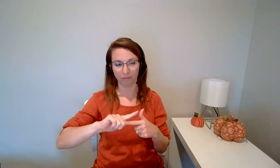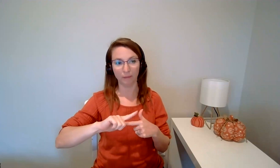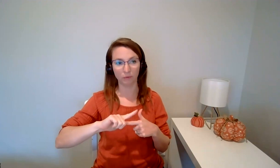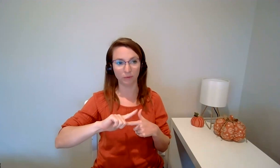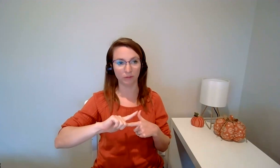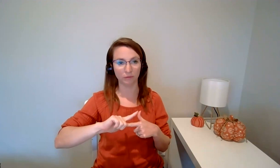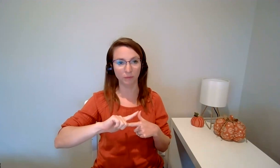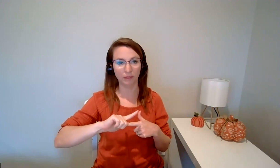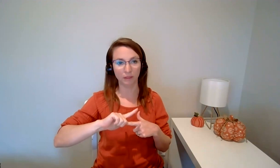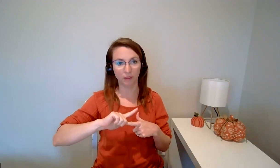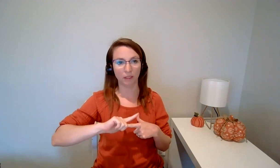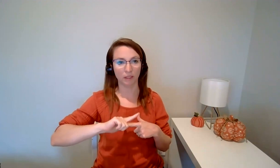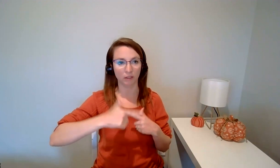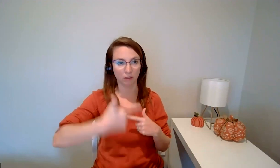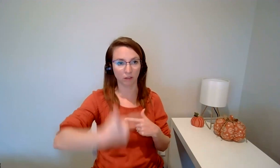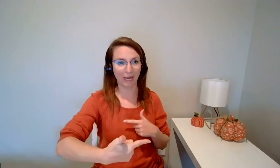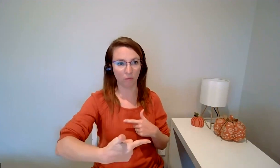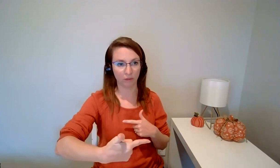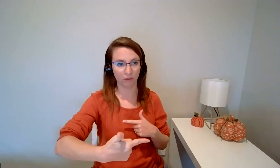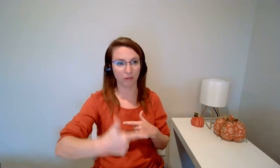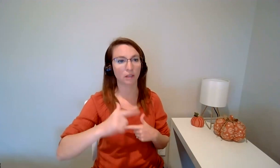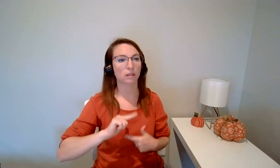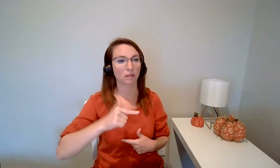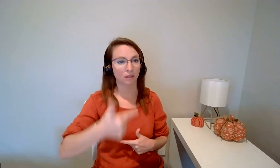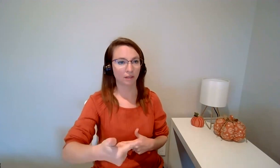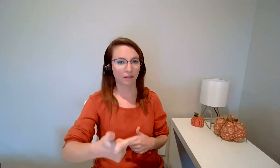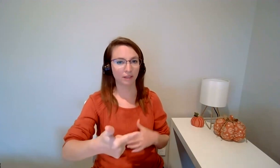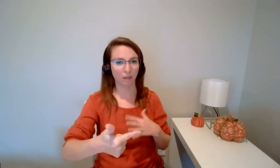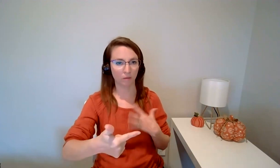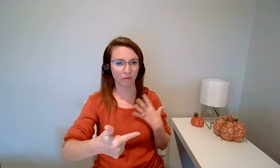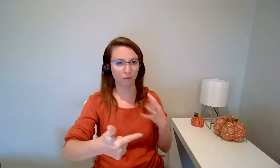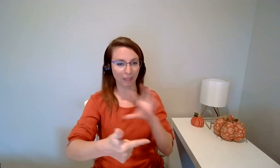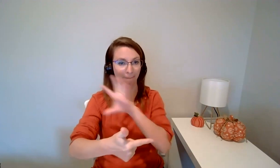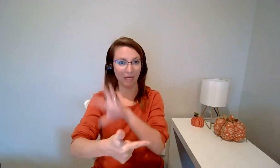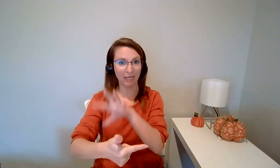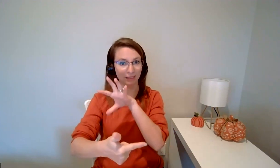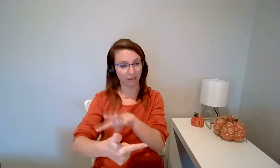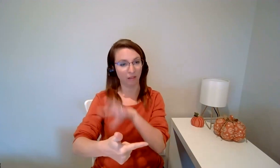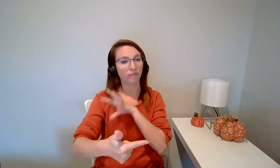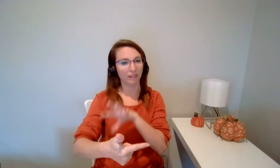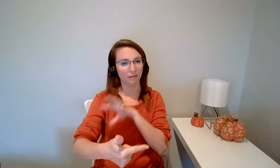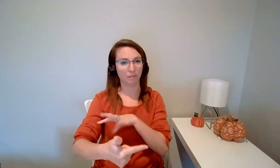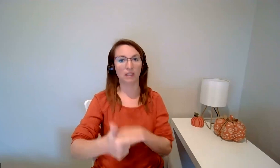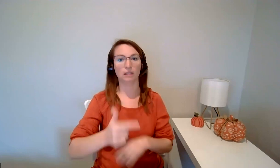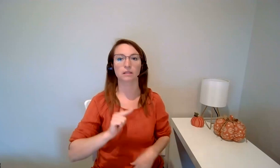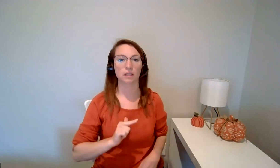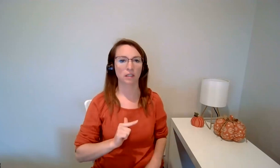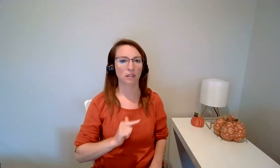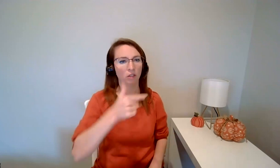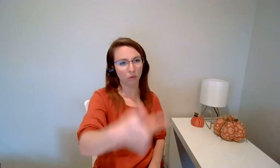thumb toward you, and then you're going to go out. This also, like by itself, this means your